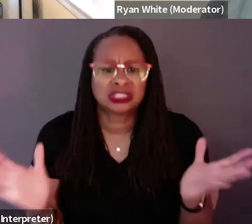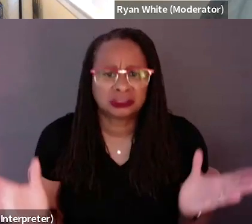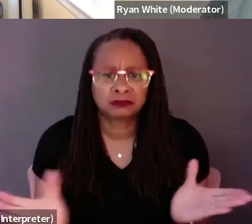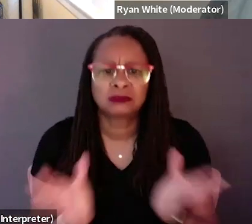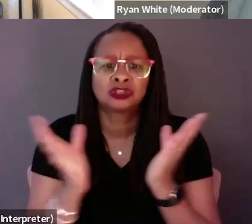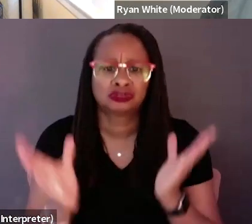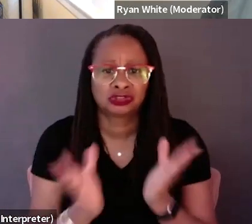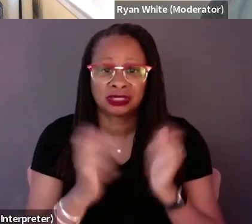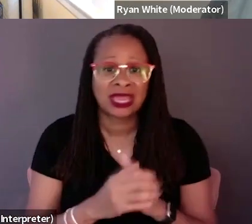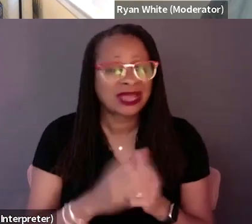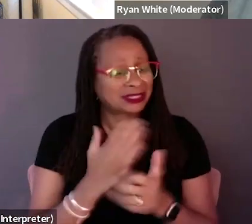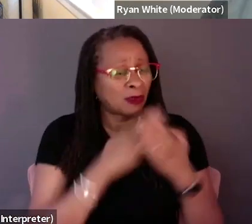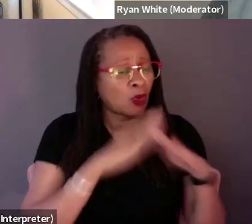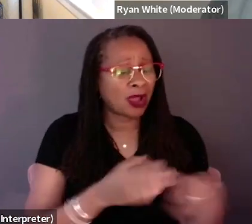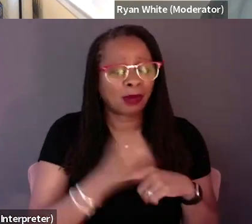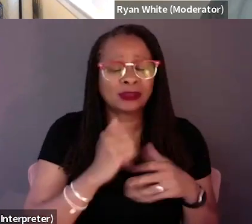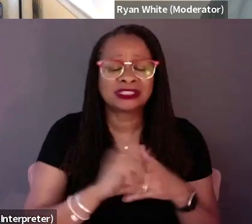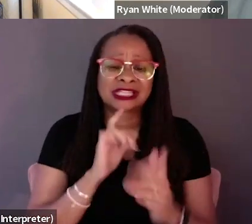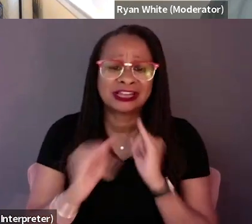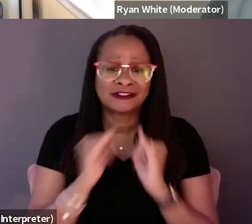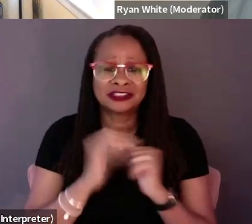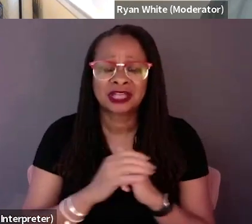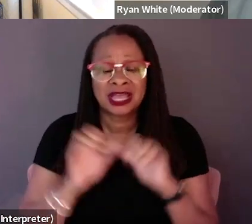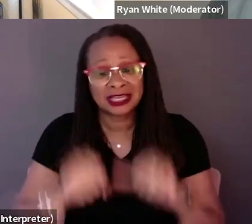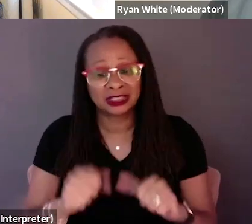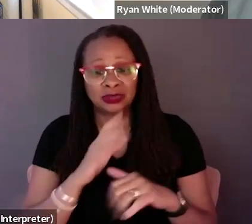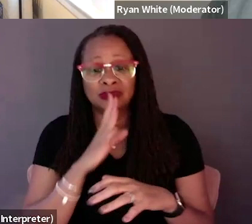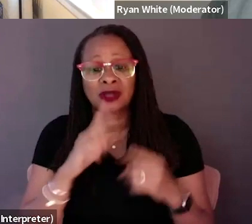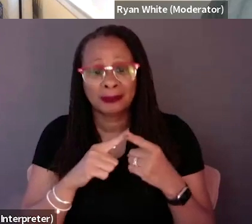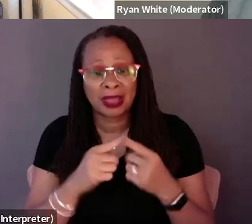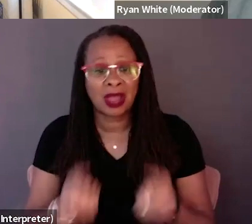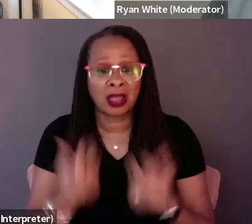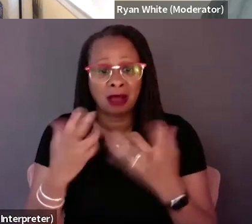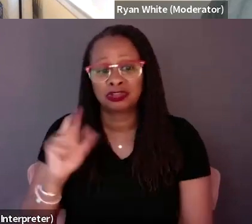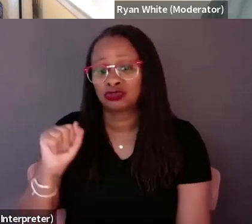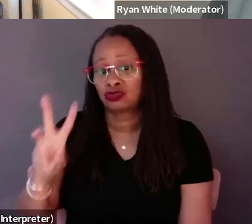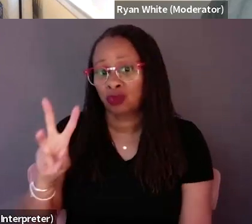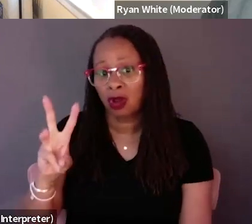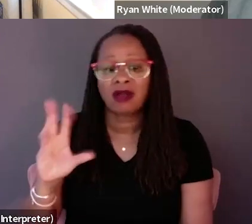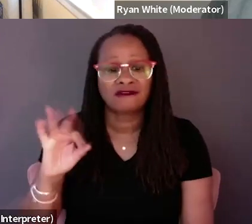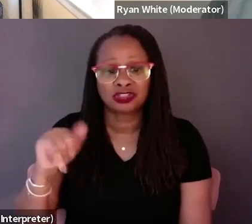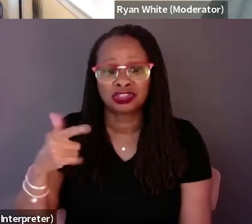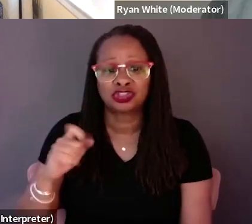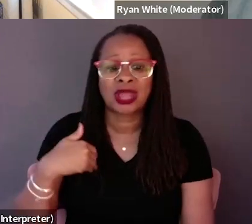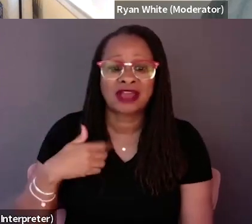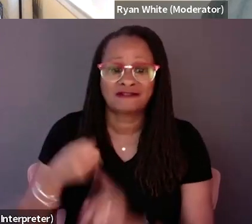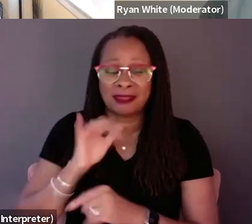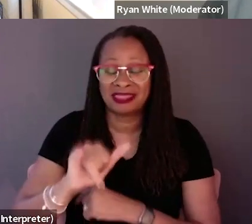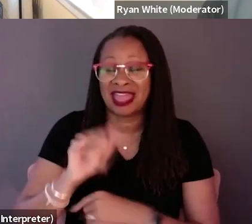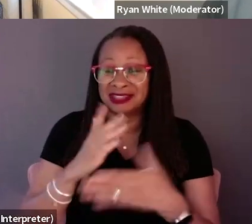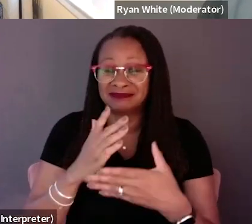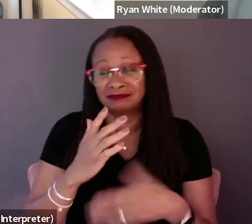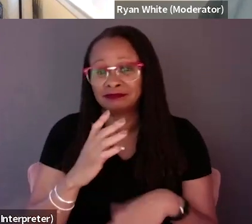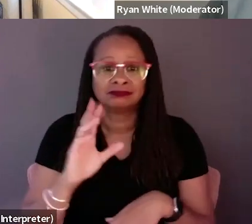even in just some quiet moments in the interview. But can you talk about how much raw footage you had to work with from that episode?